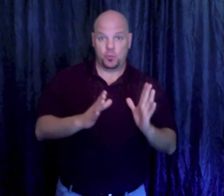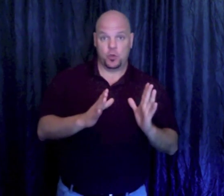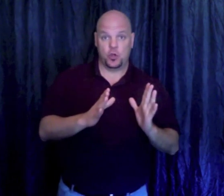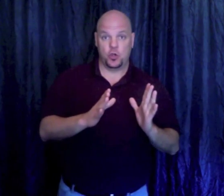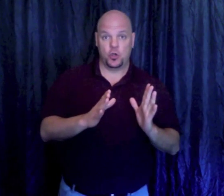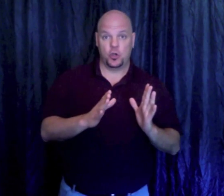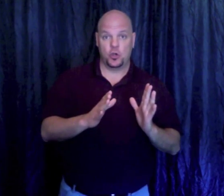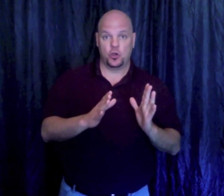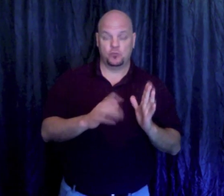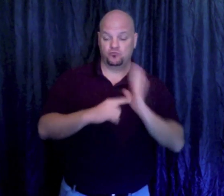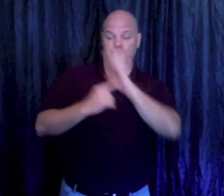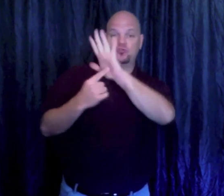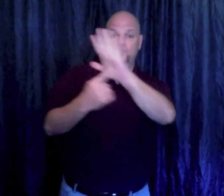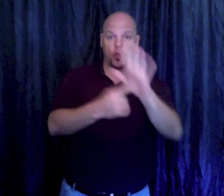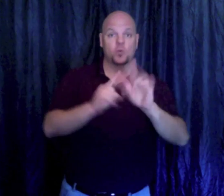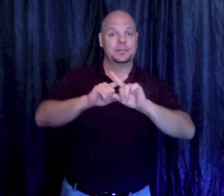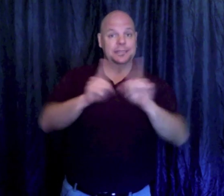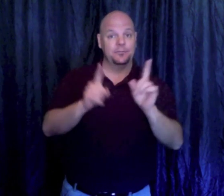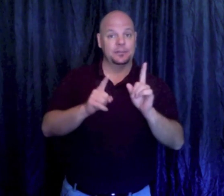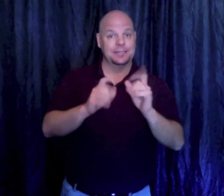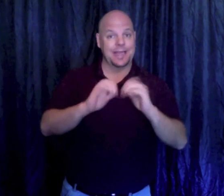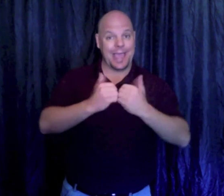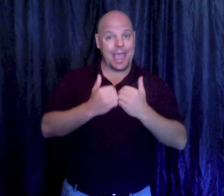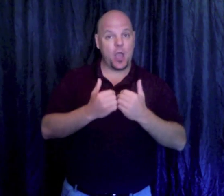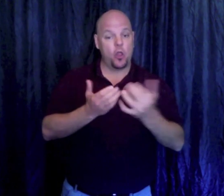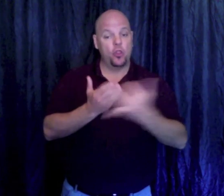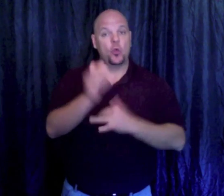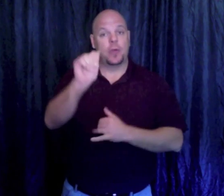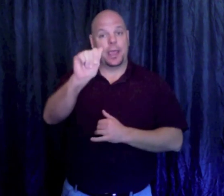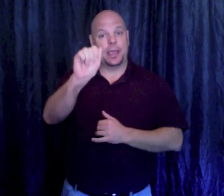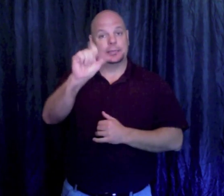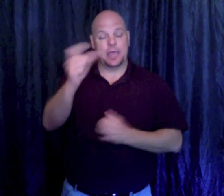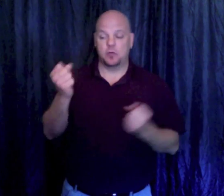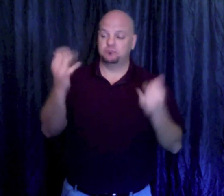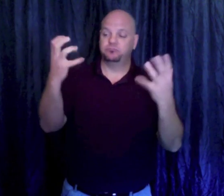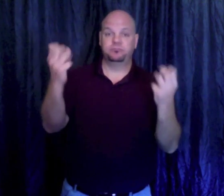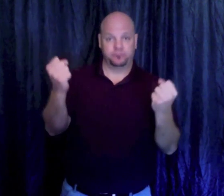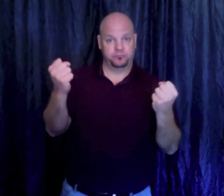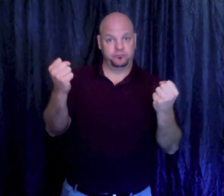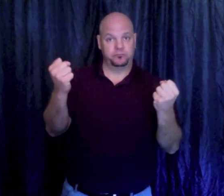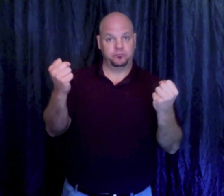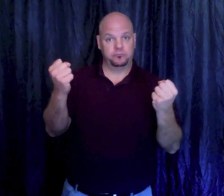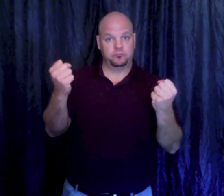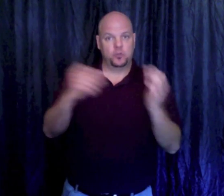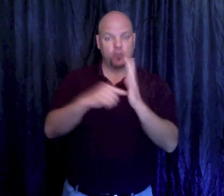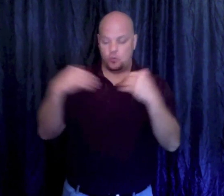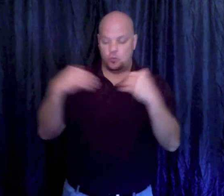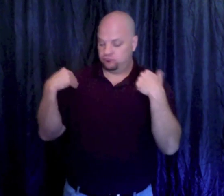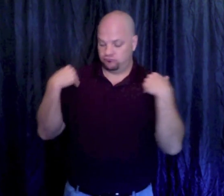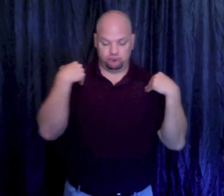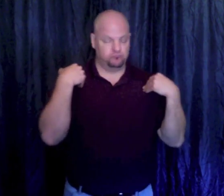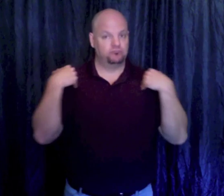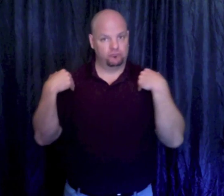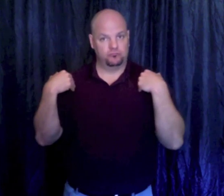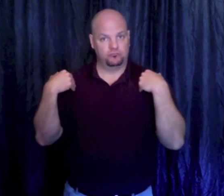through the language of American Sign Language, showing the role shifting of showing who's